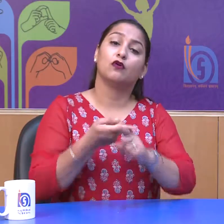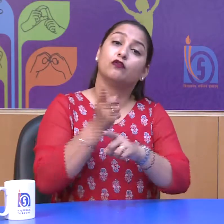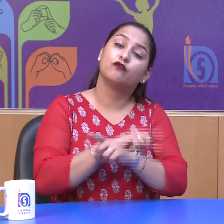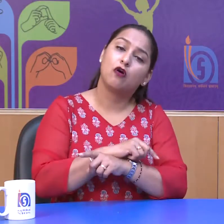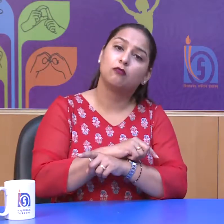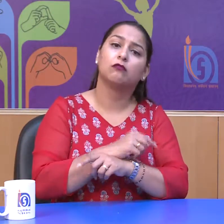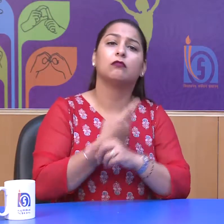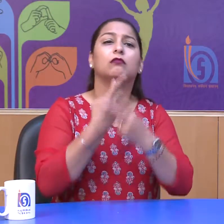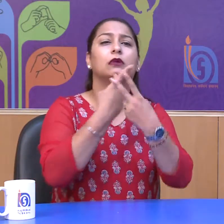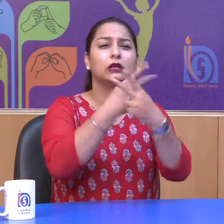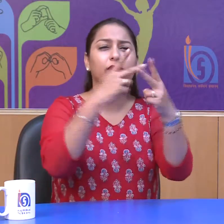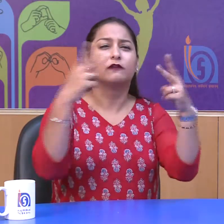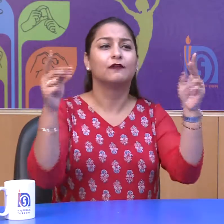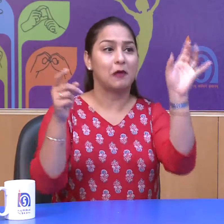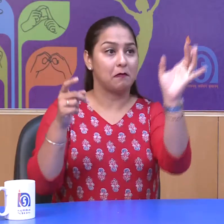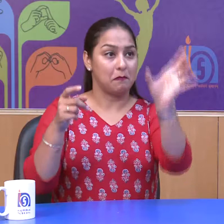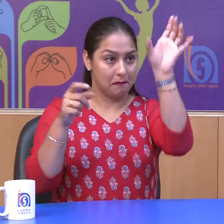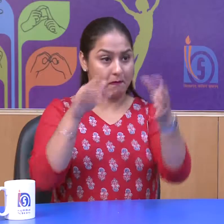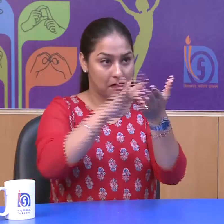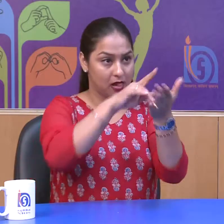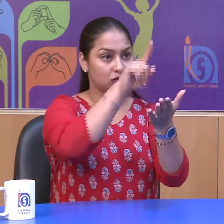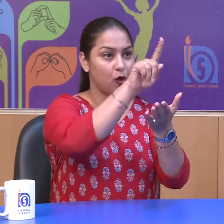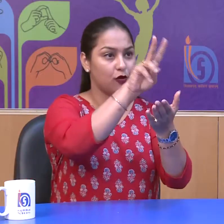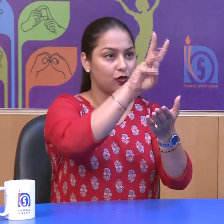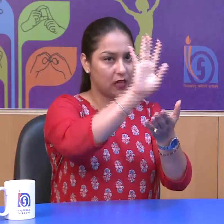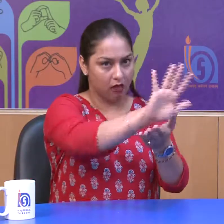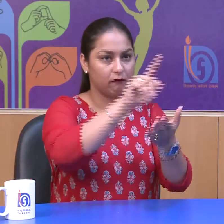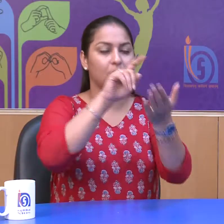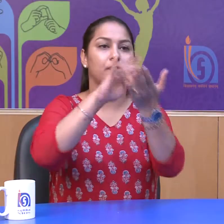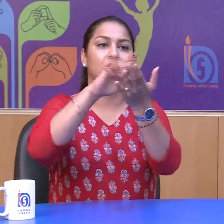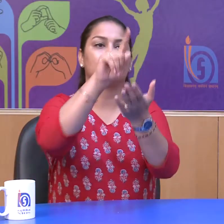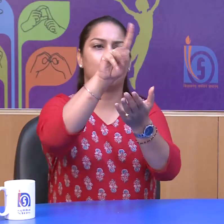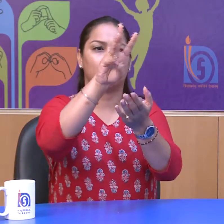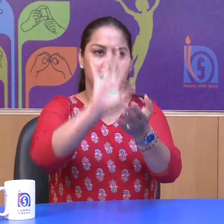of candidates who contest elections.